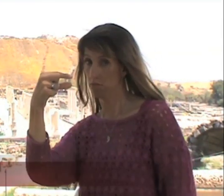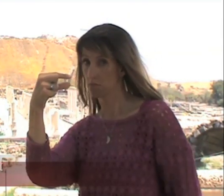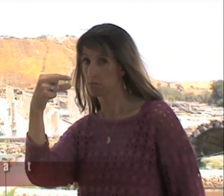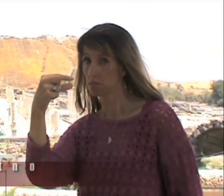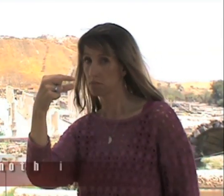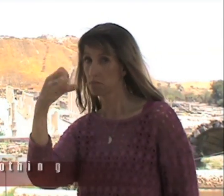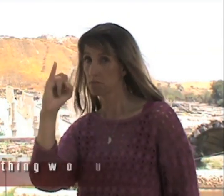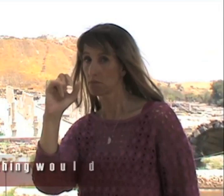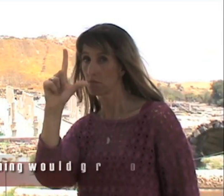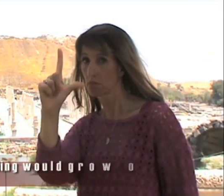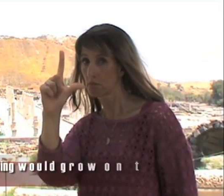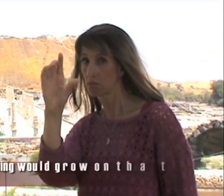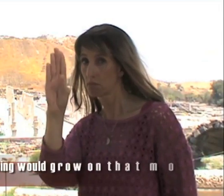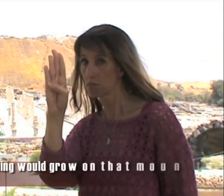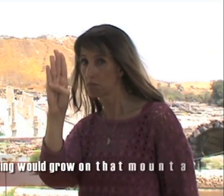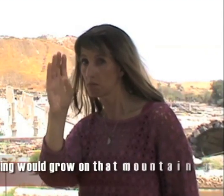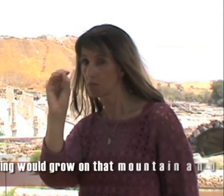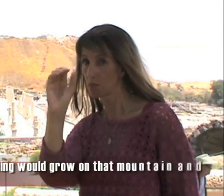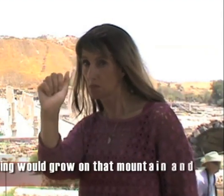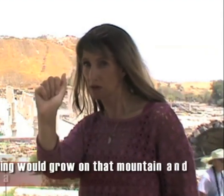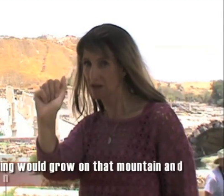The name of that mountain was Gilboa.